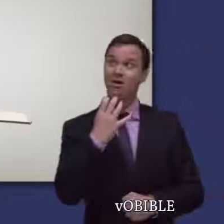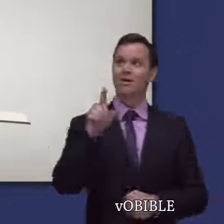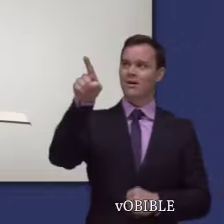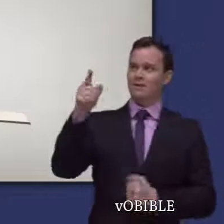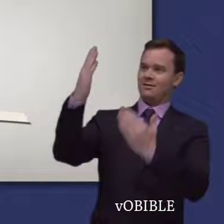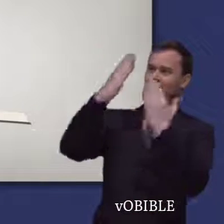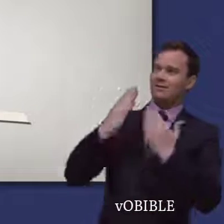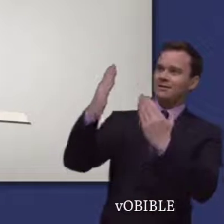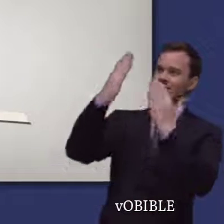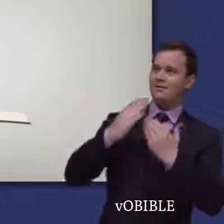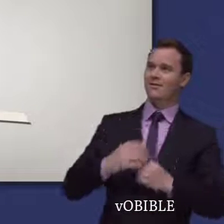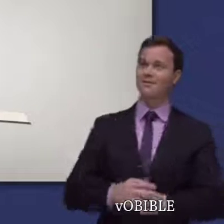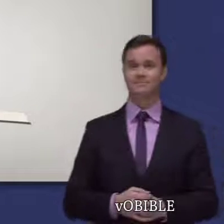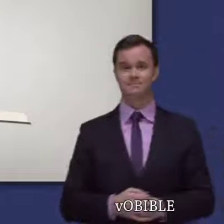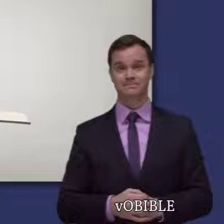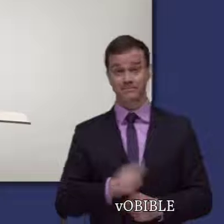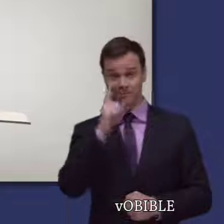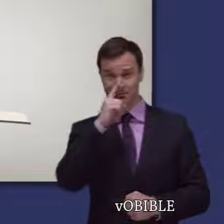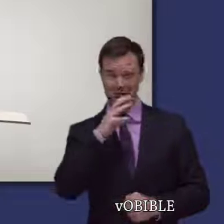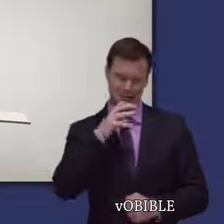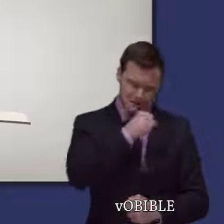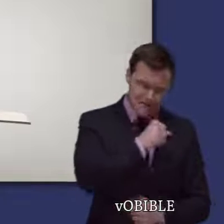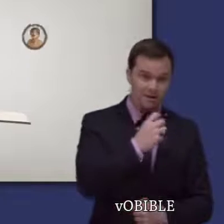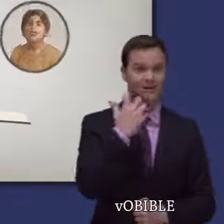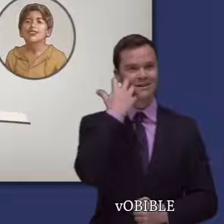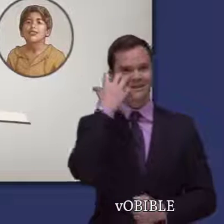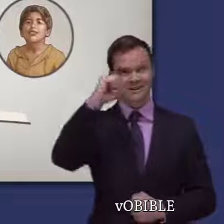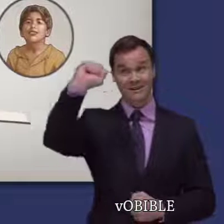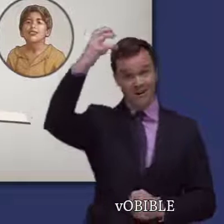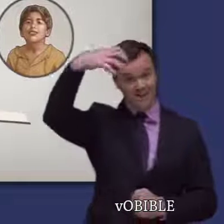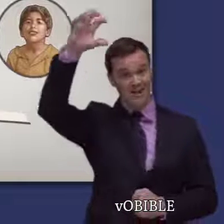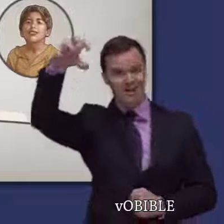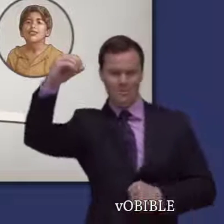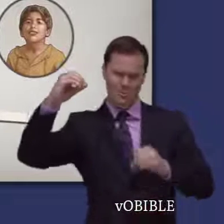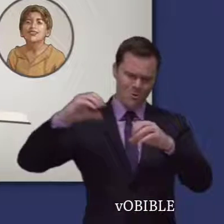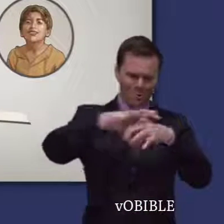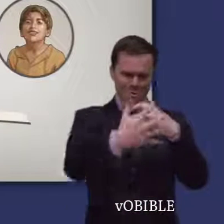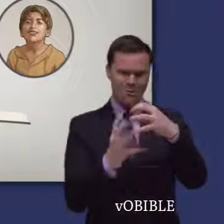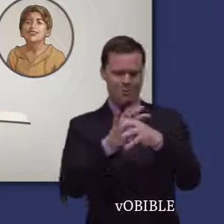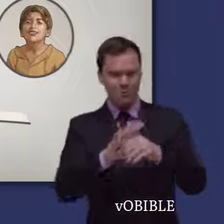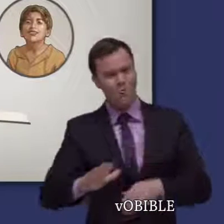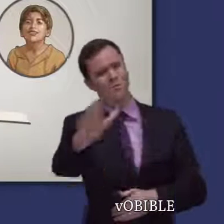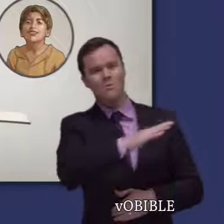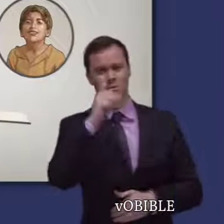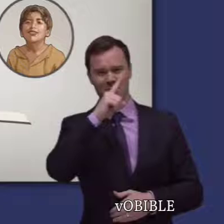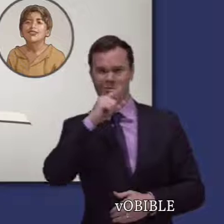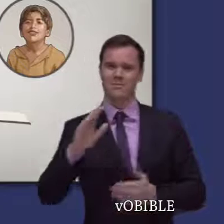repentance leads to divine mercy, and how sorrow will give way to rejoicing under the rule of God's